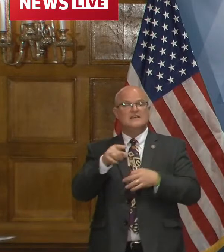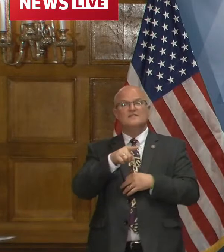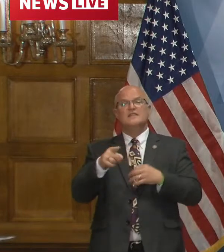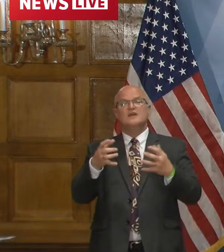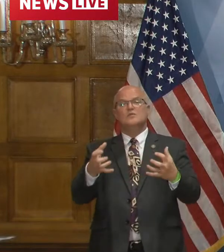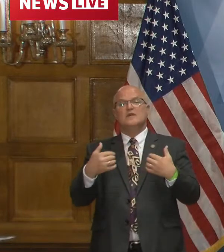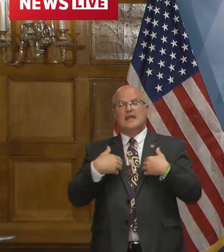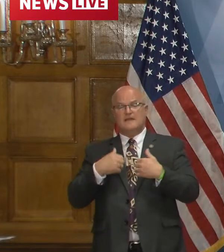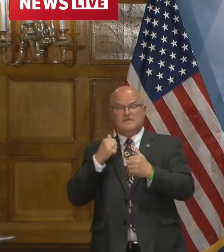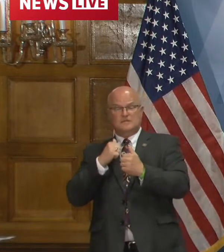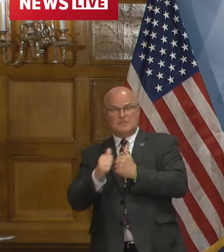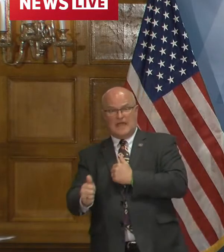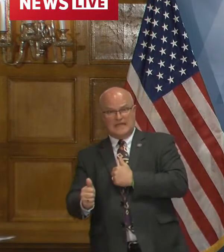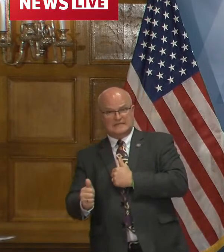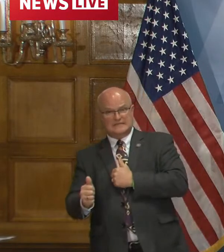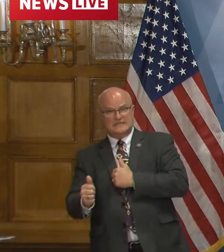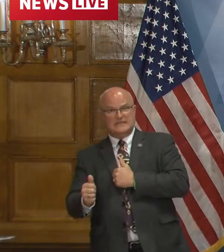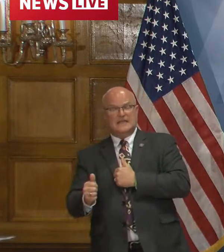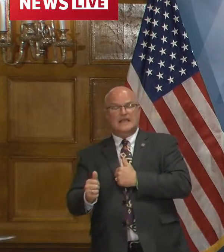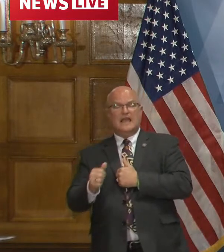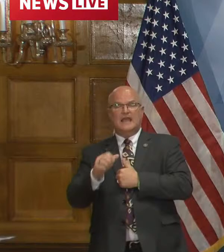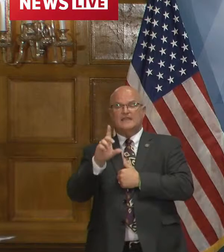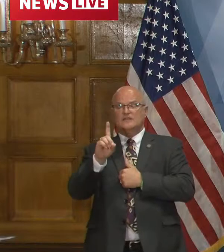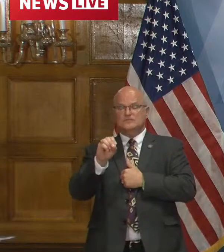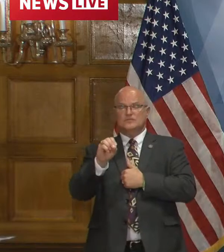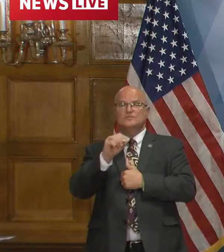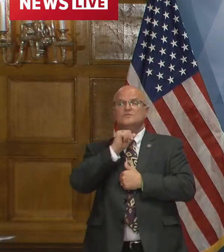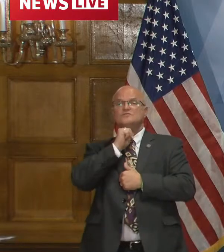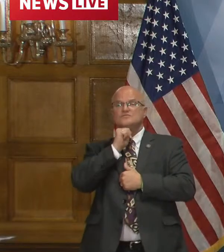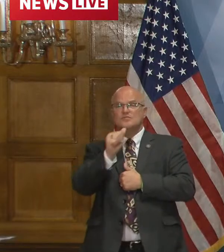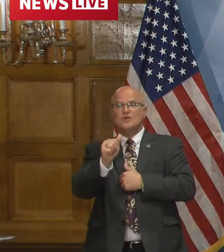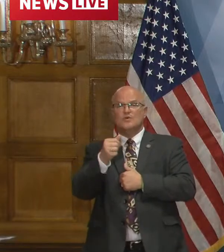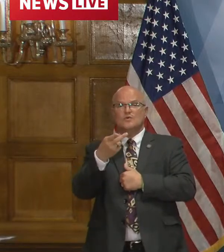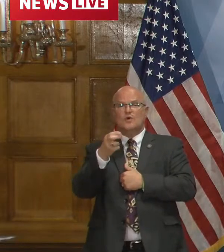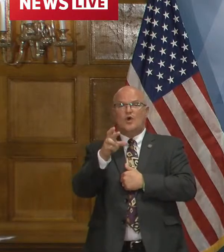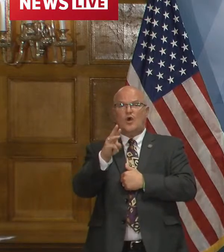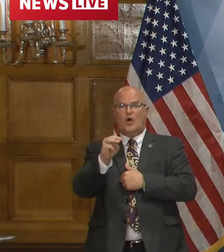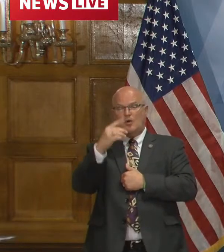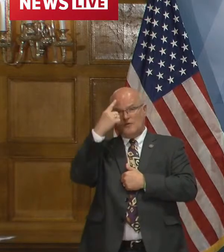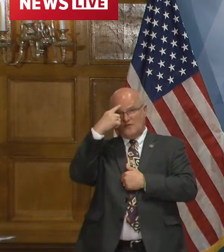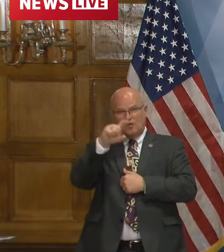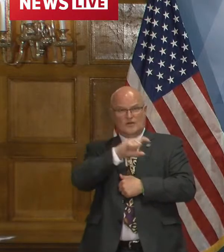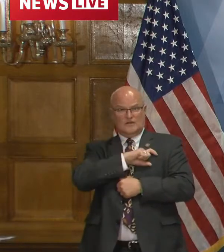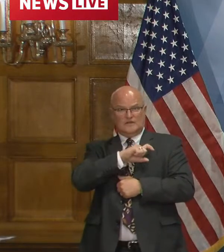can get that passed and do no harm to law enforcement, which is my goal.